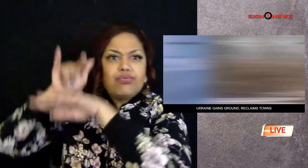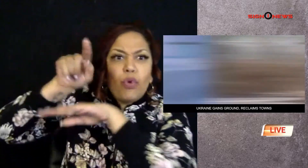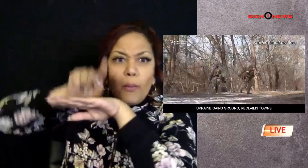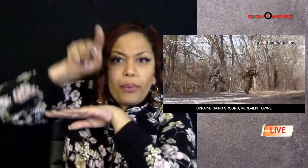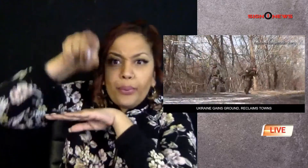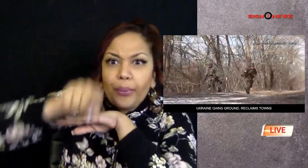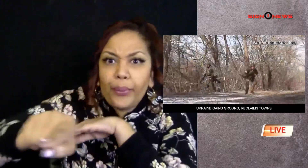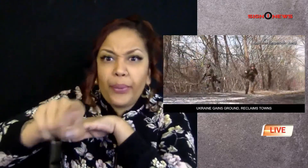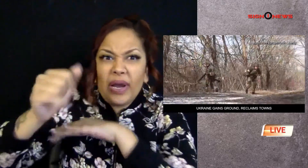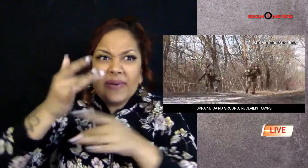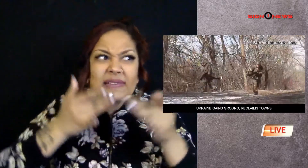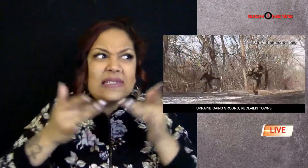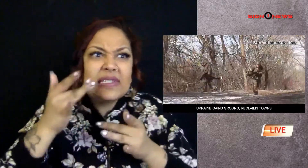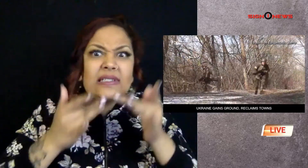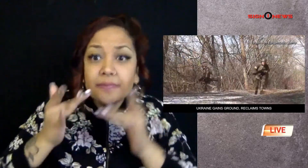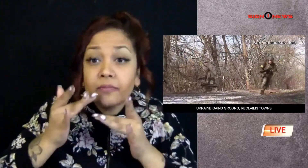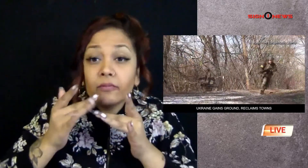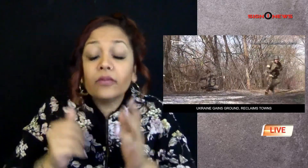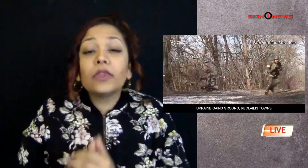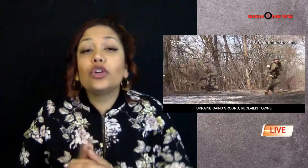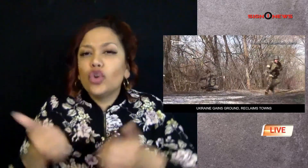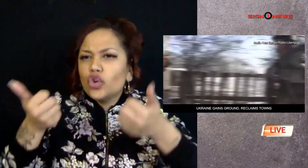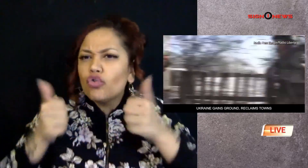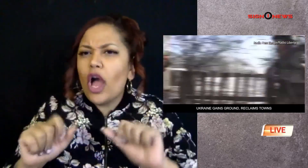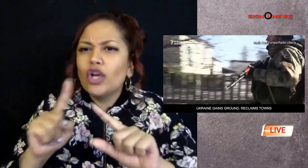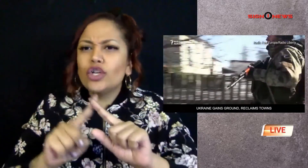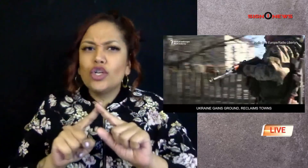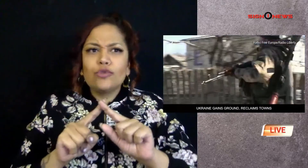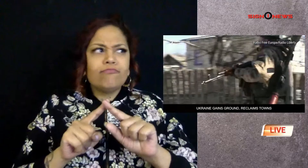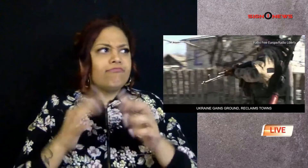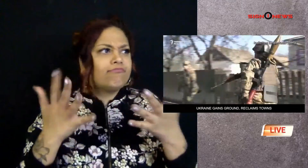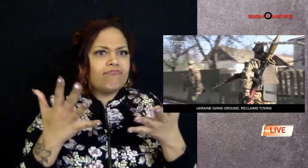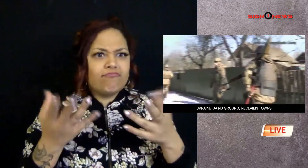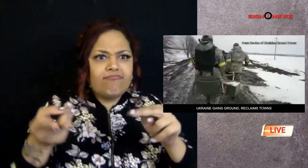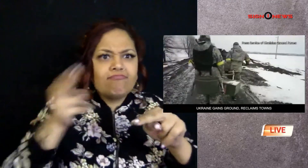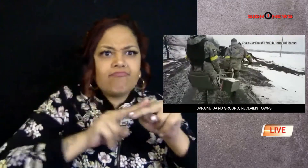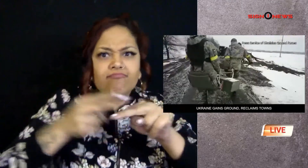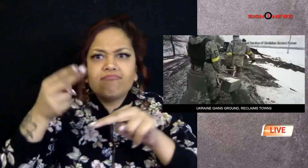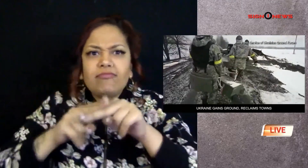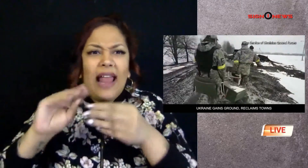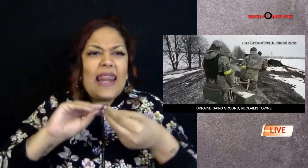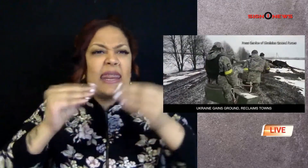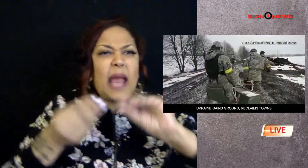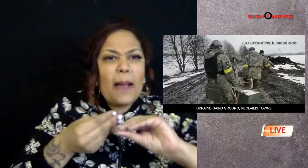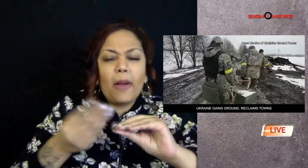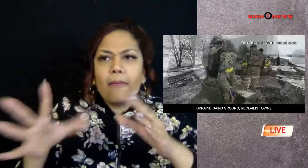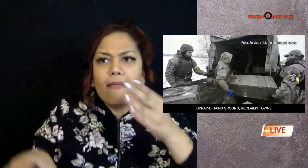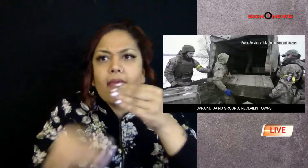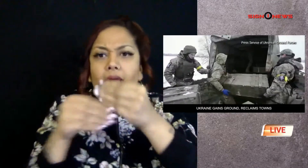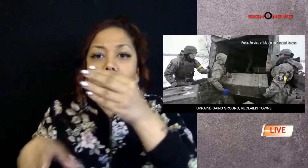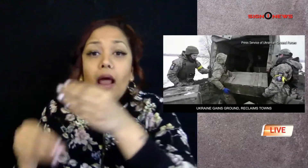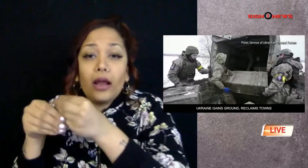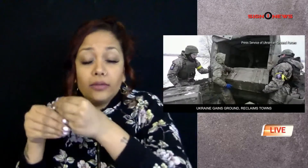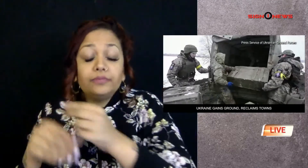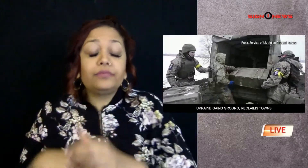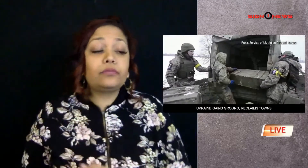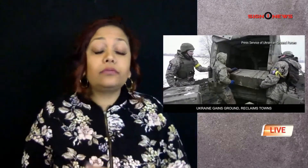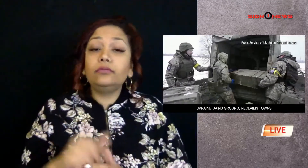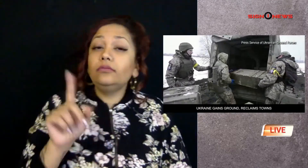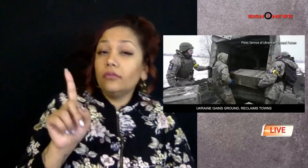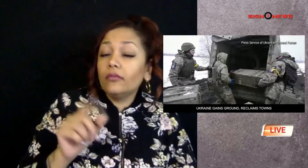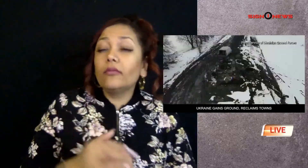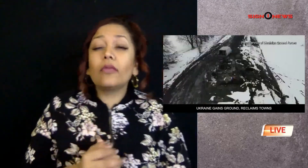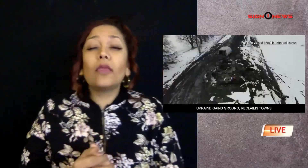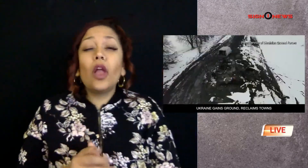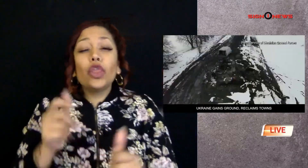According to a U.S. defense official, Russian forces are running low on air-launched cruise missiles,